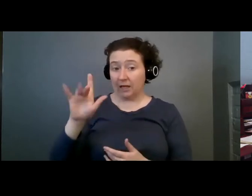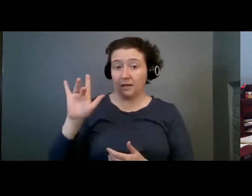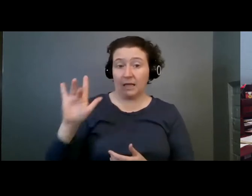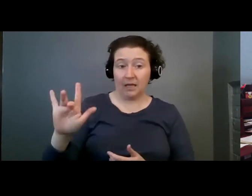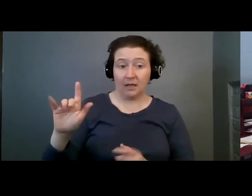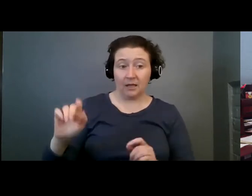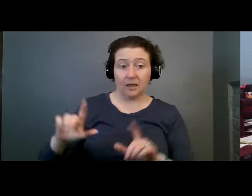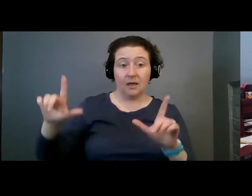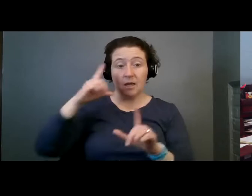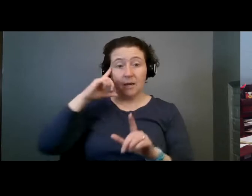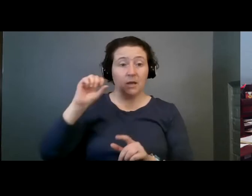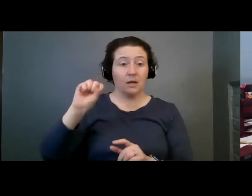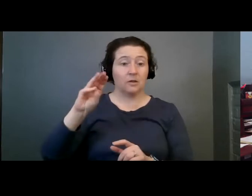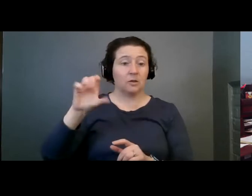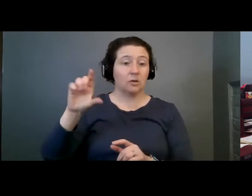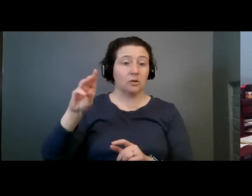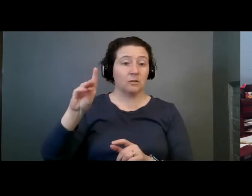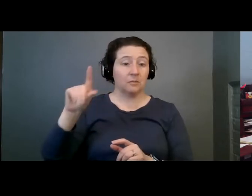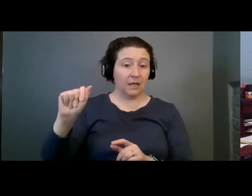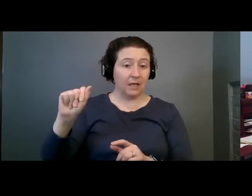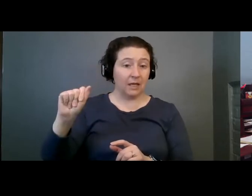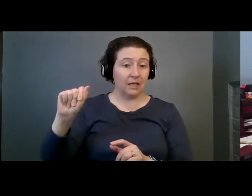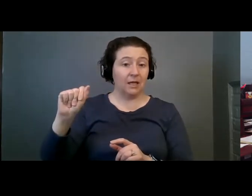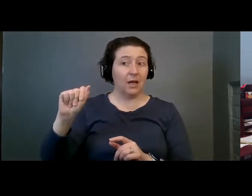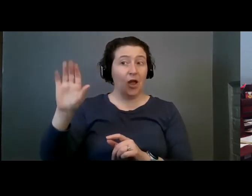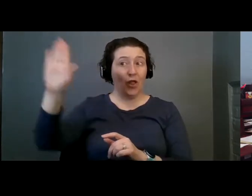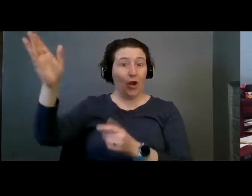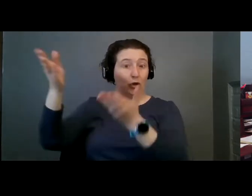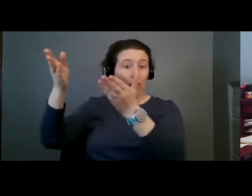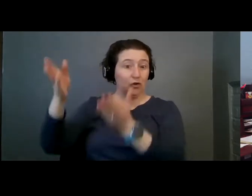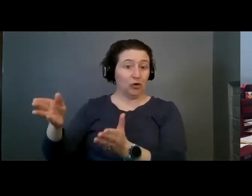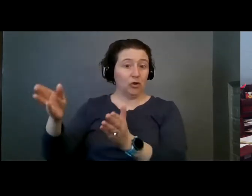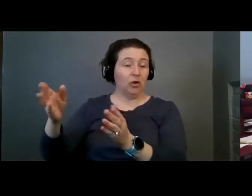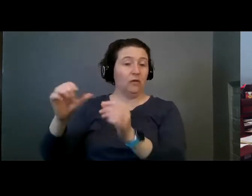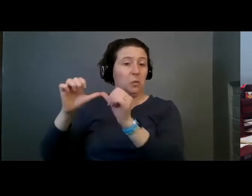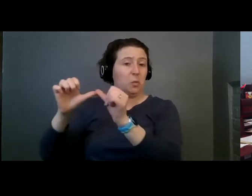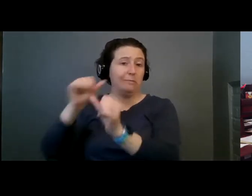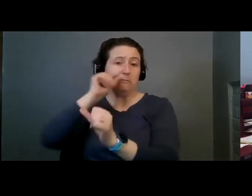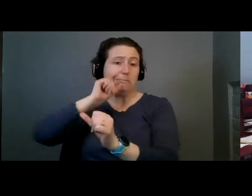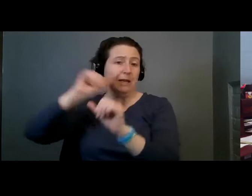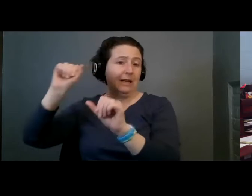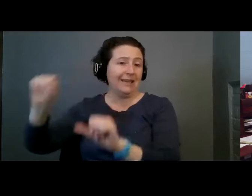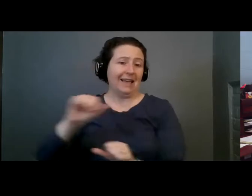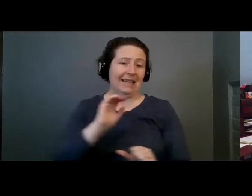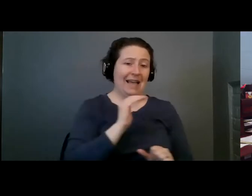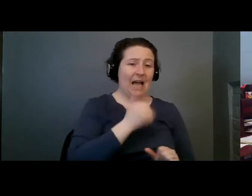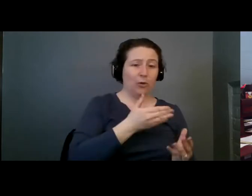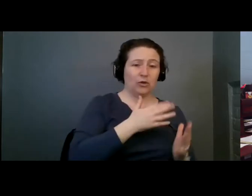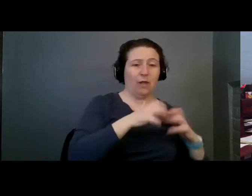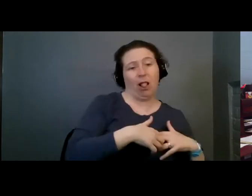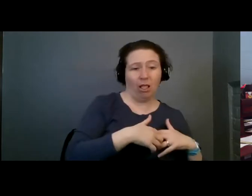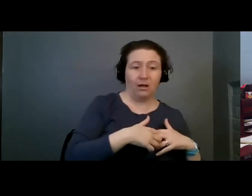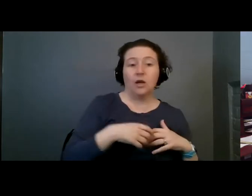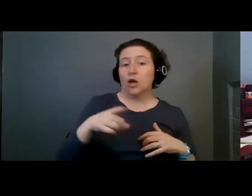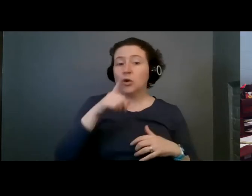social media giant servers are less likely to crash with so many users. You do not have to have a Facebook account